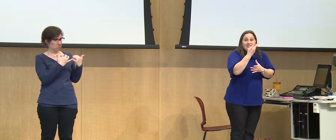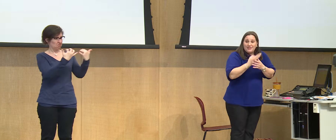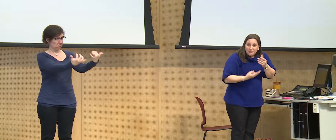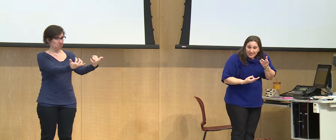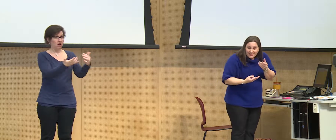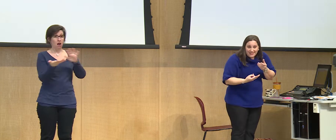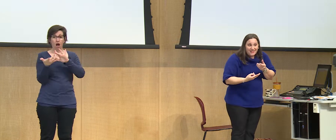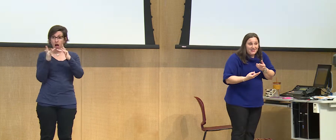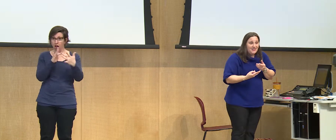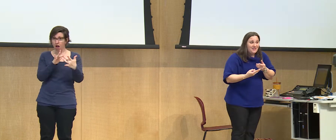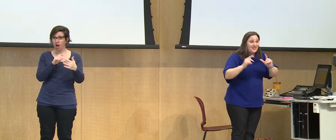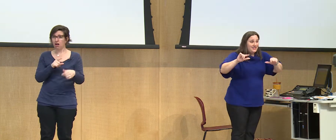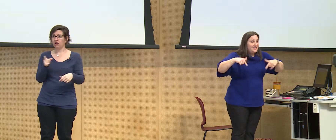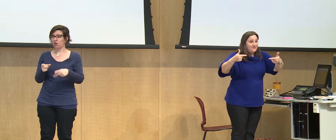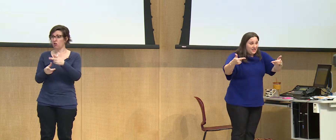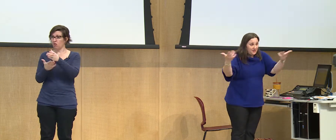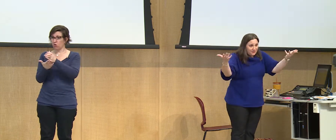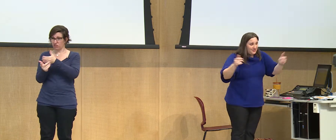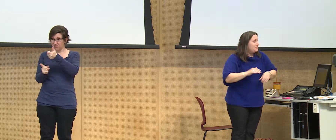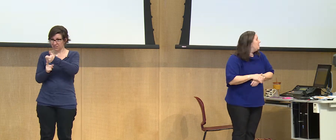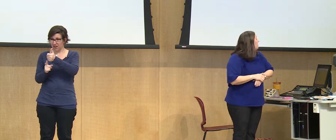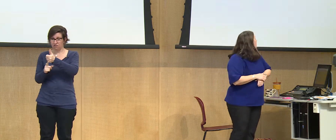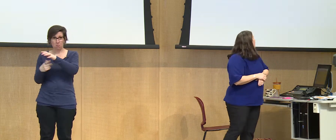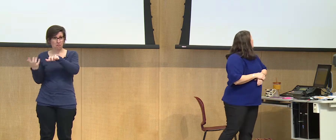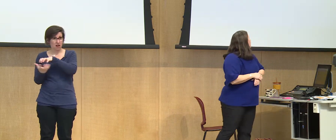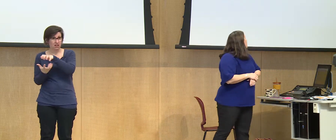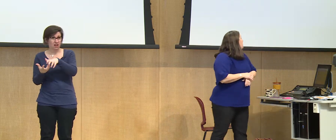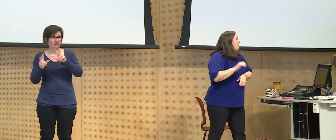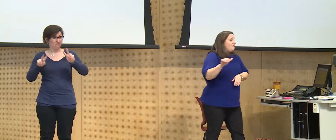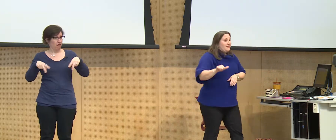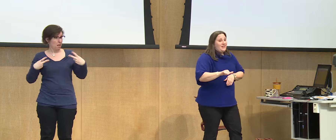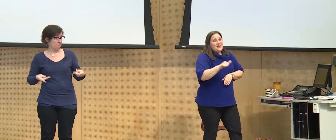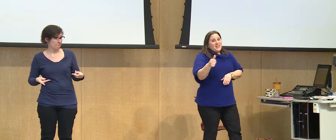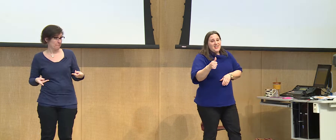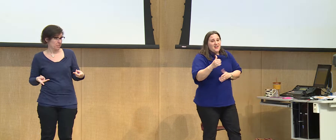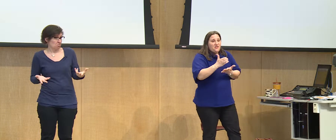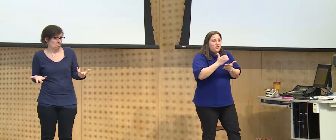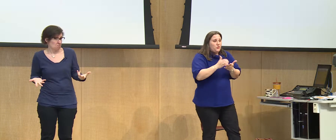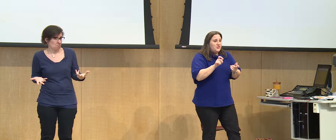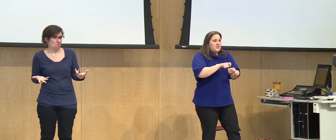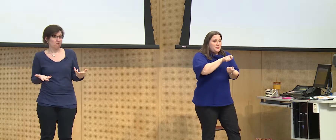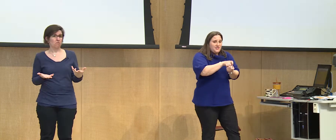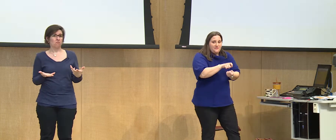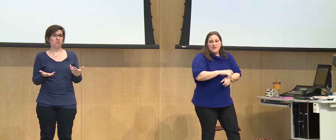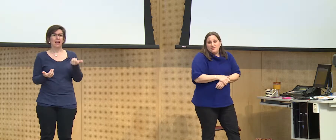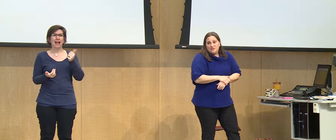it blended? Is it flipped? And any other course specifics.